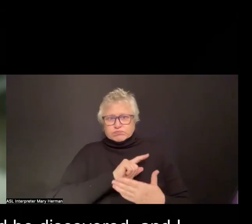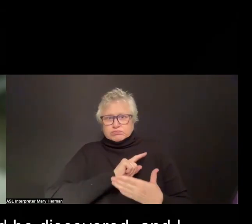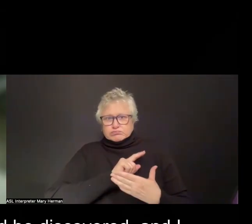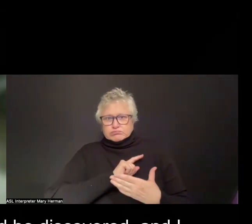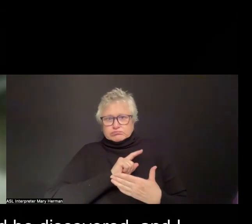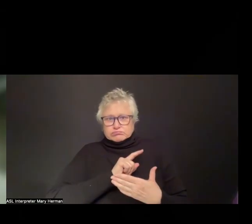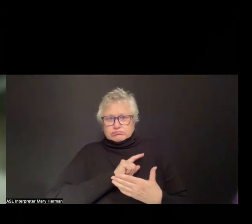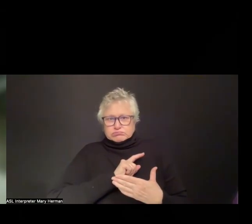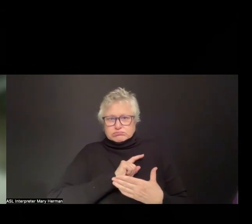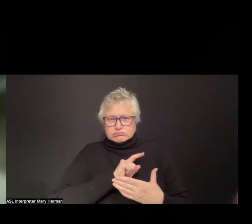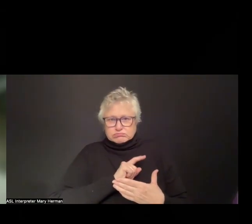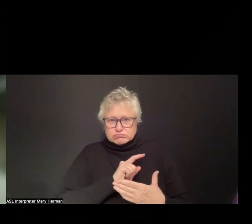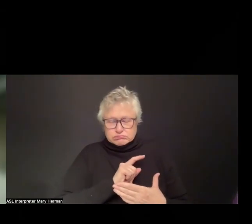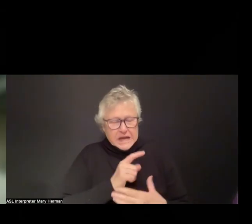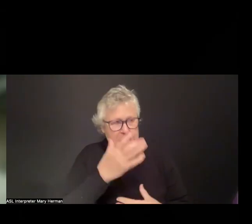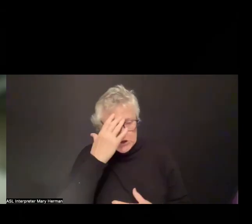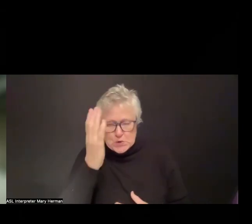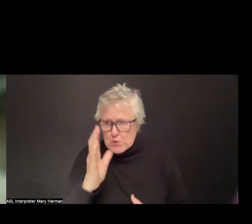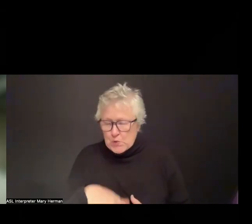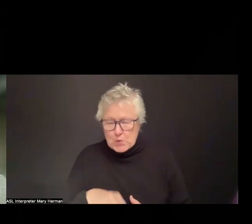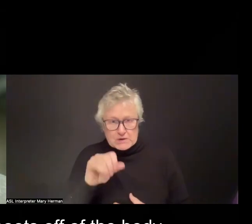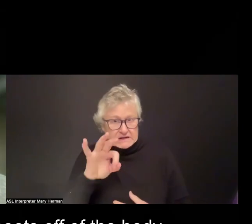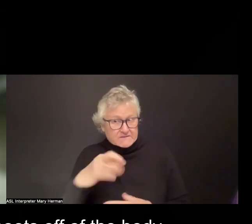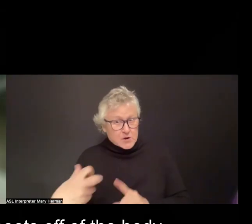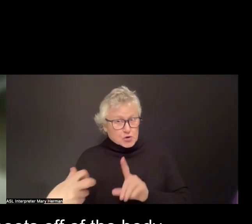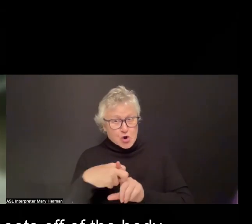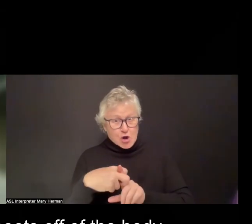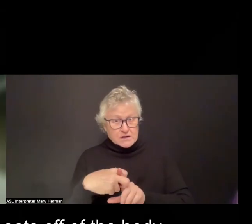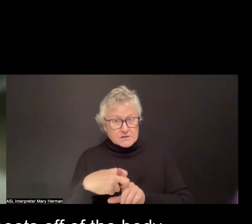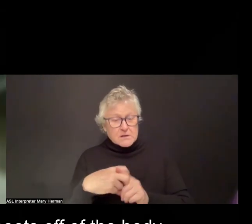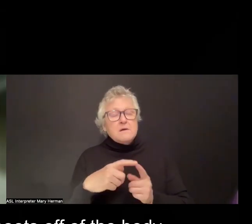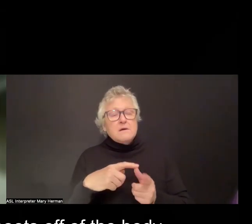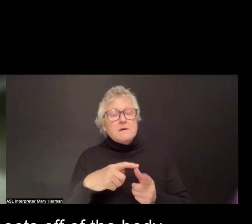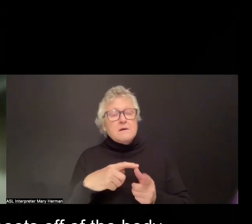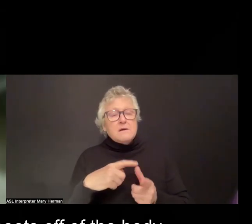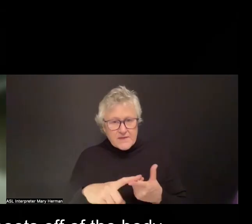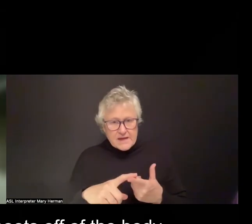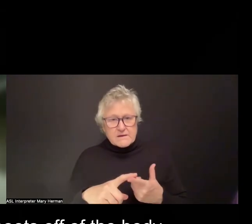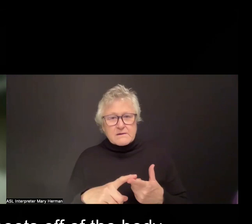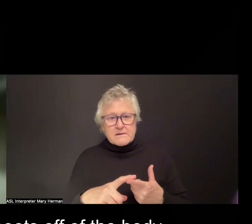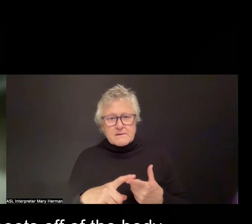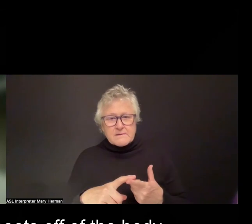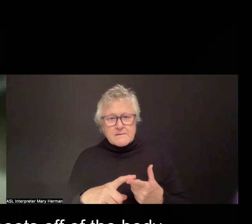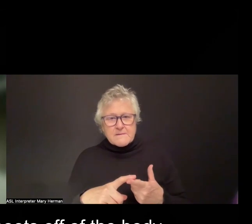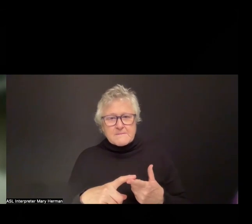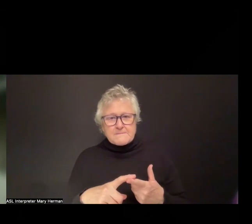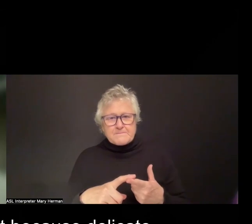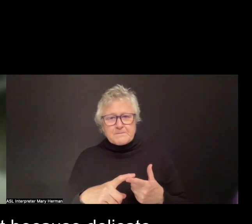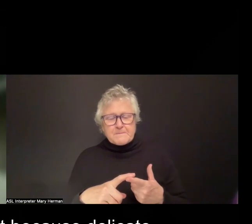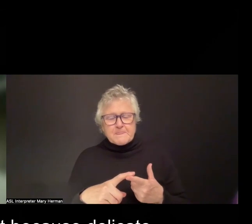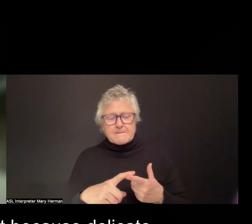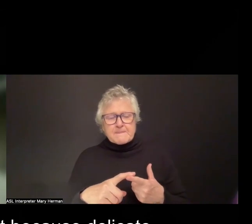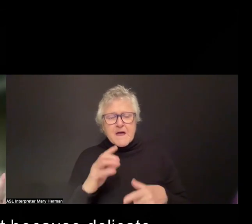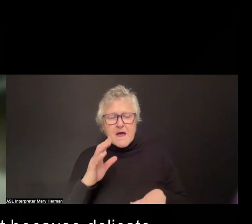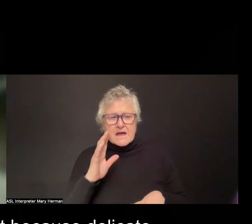for murderous and hanged within the week. She's pulling the boots off of the body of the boy, and I'm skipping some of the kind of